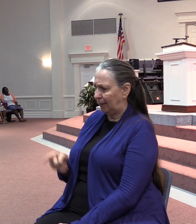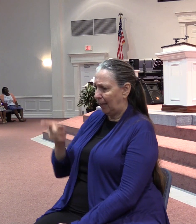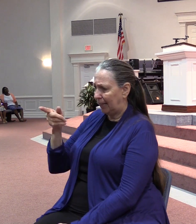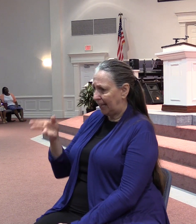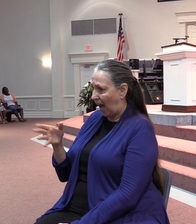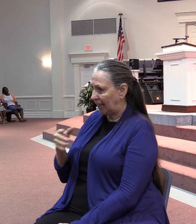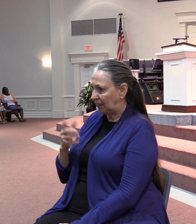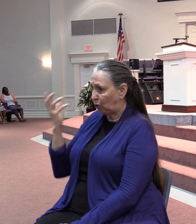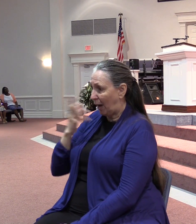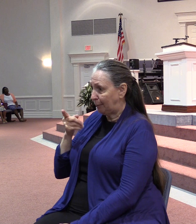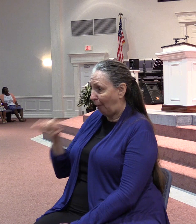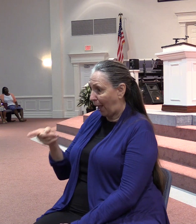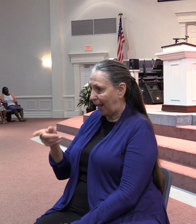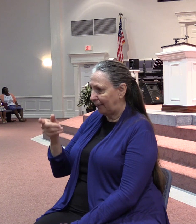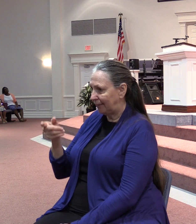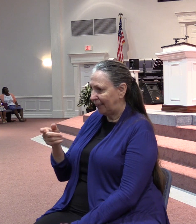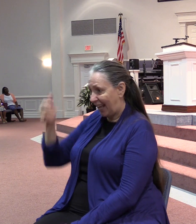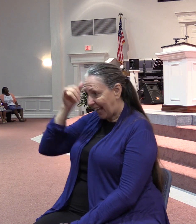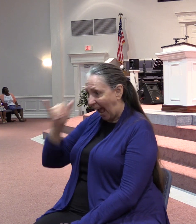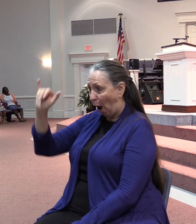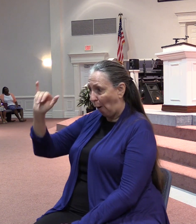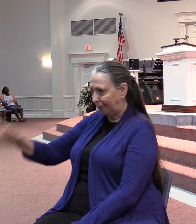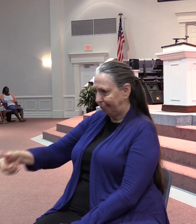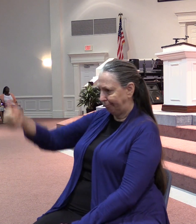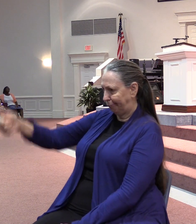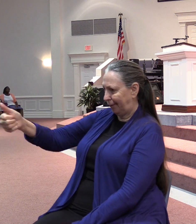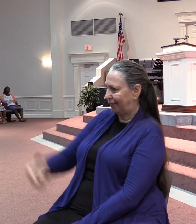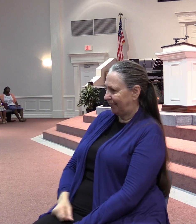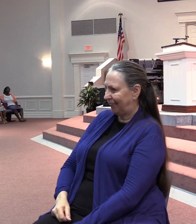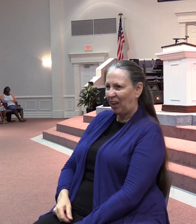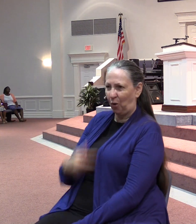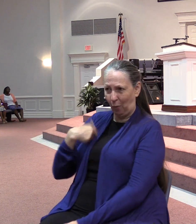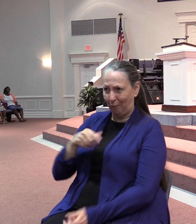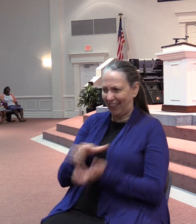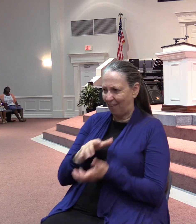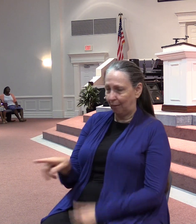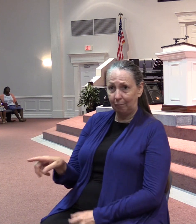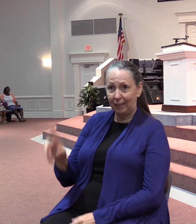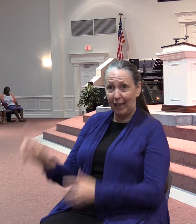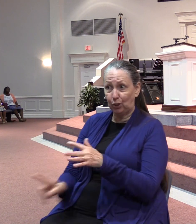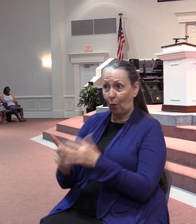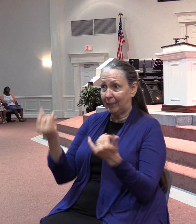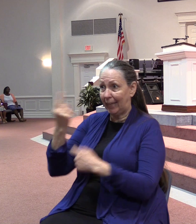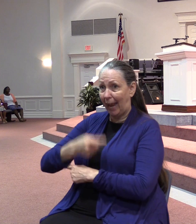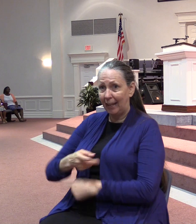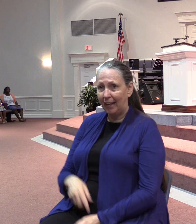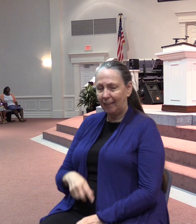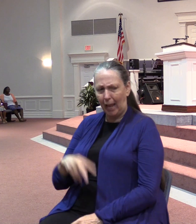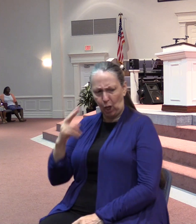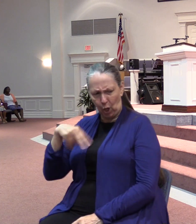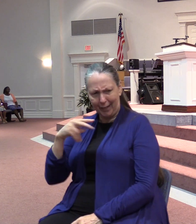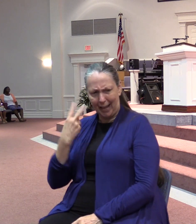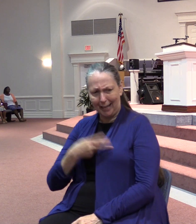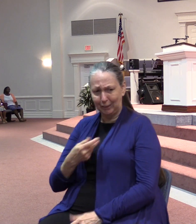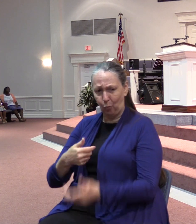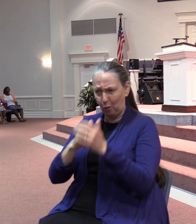into that. But just like we would laugh at them, if they were to show up today, they would probably laugh at the things